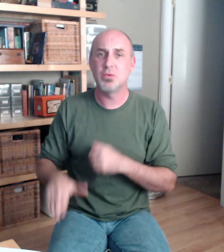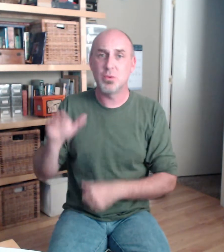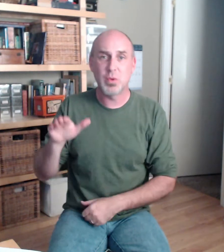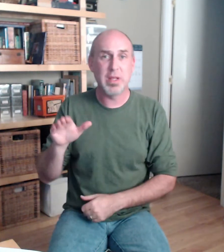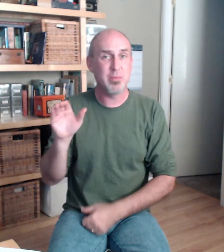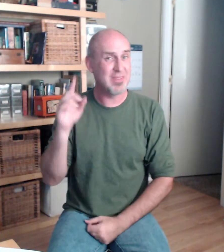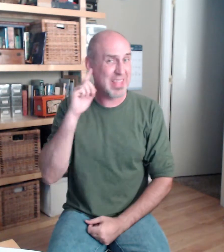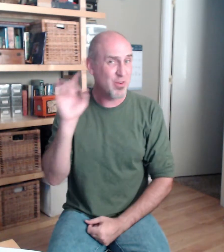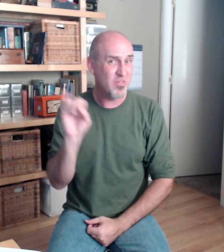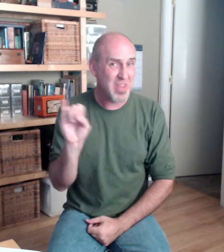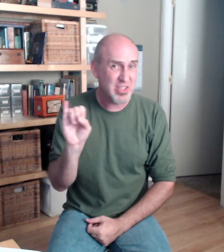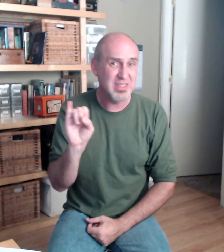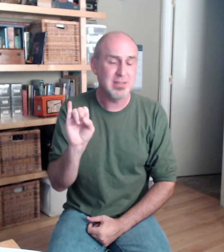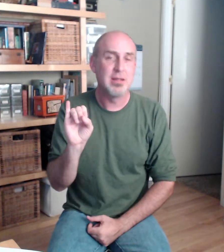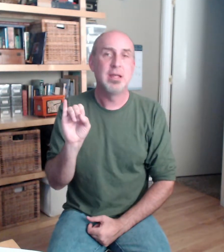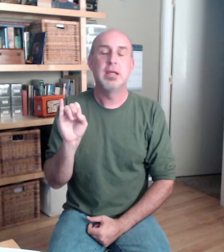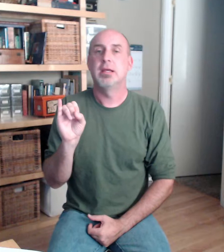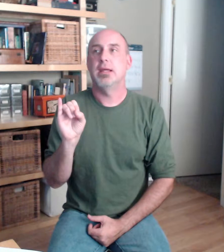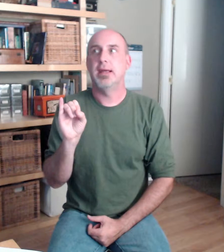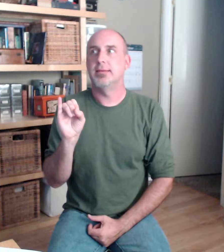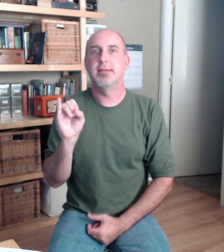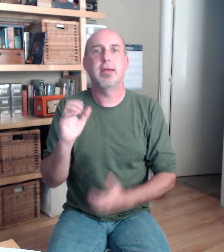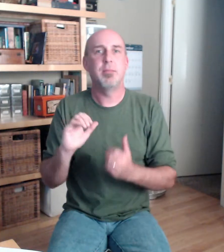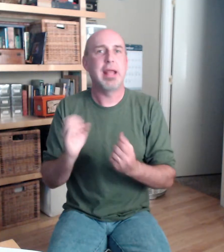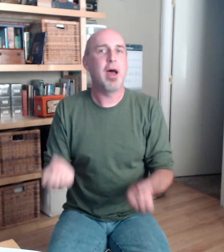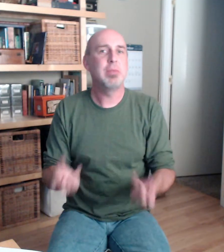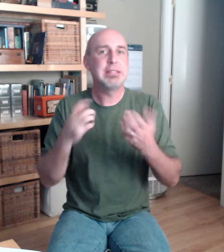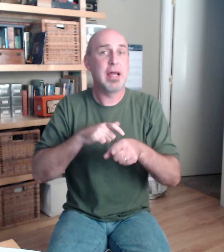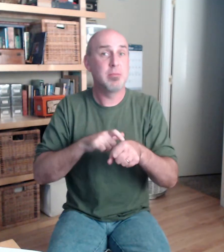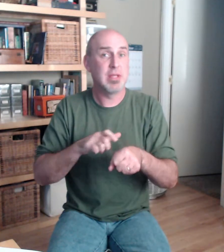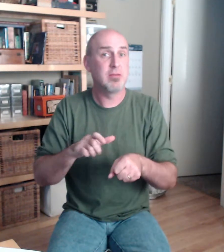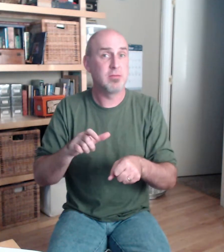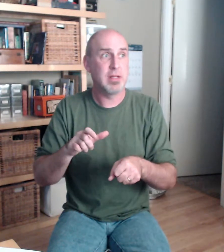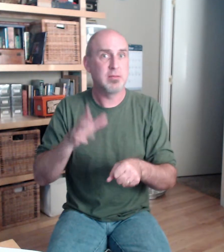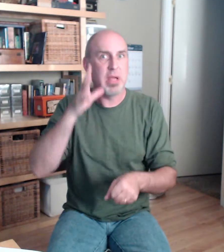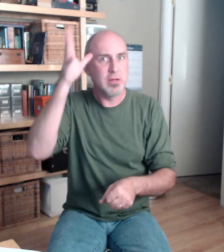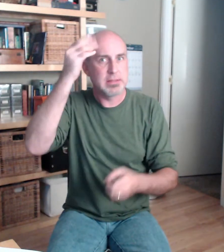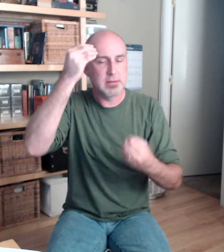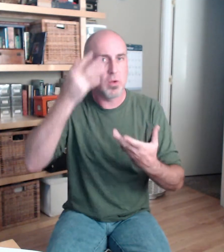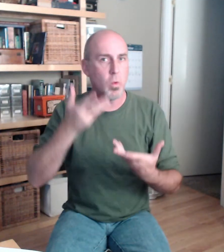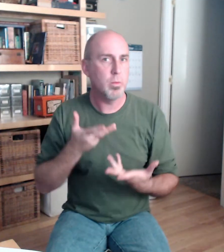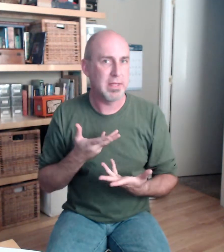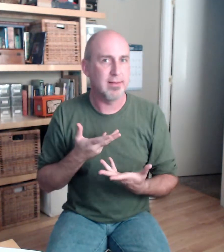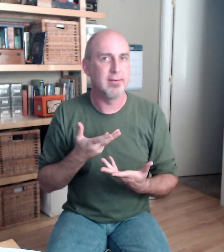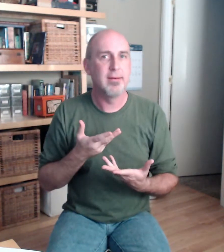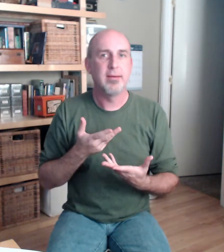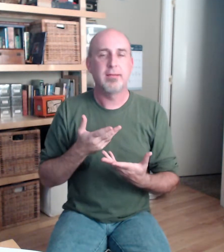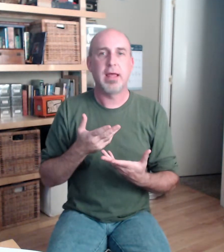who are growing up. They have ear infections, and I mean, how many times have parents told me that